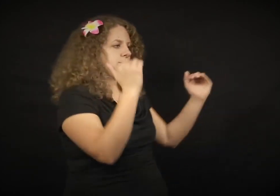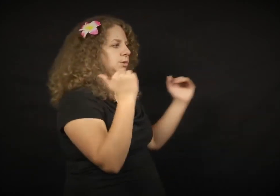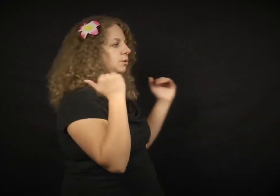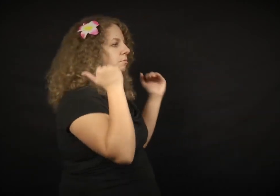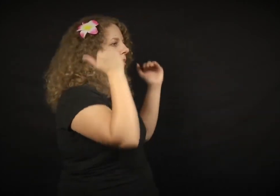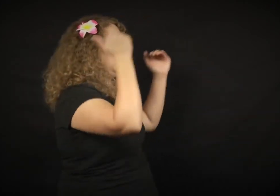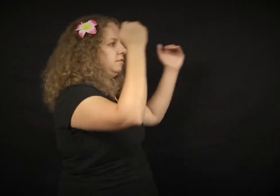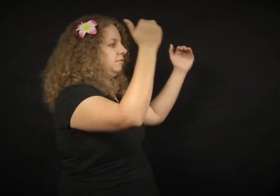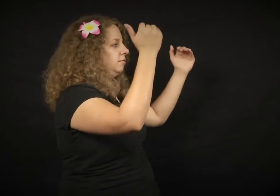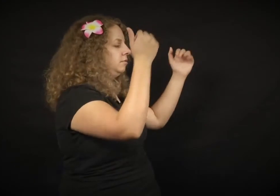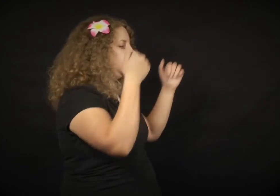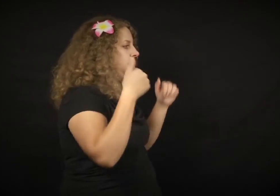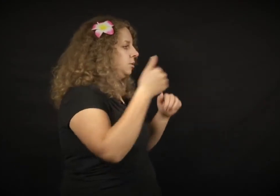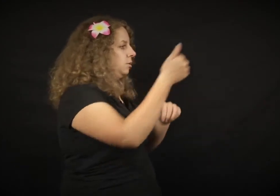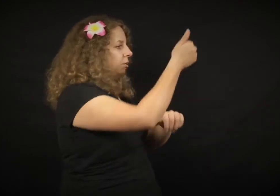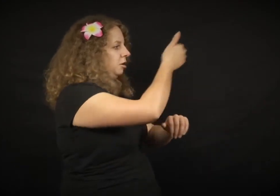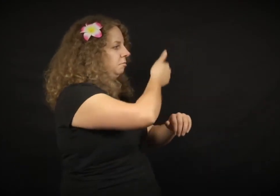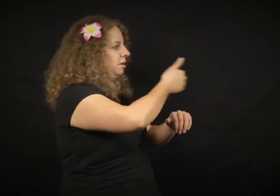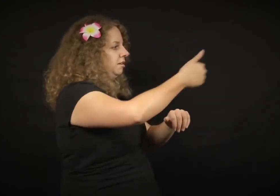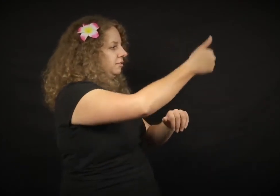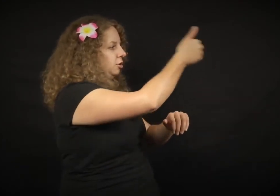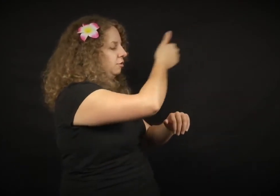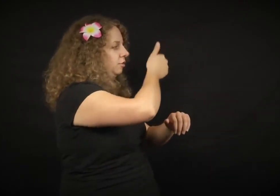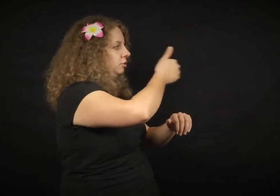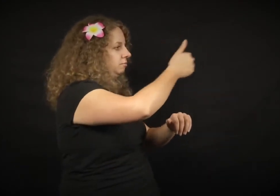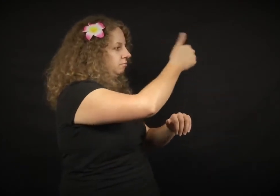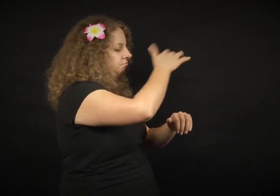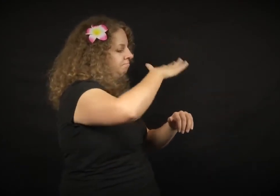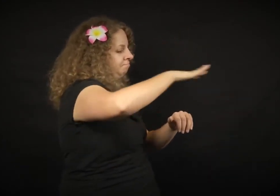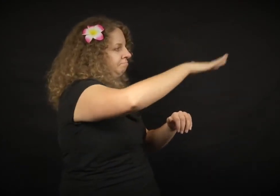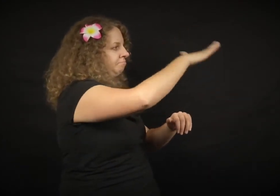So above or over.